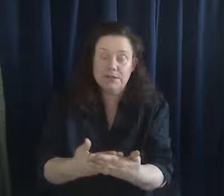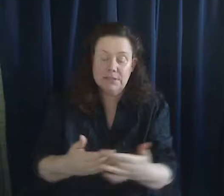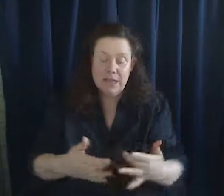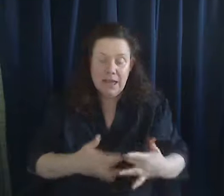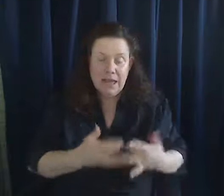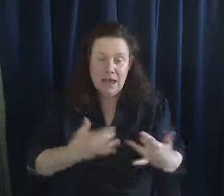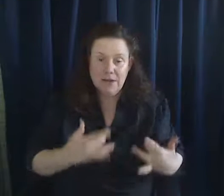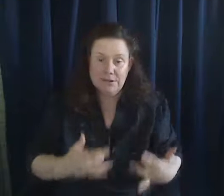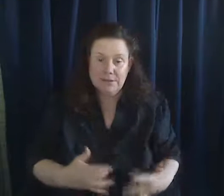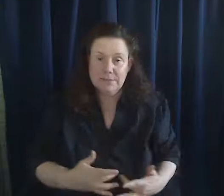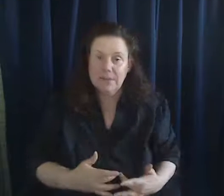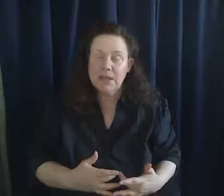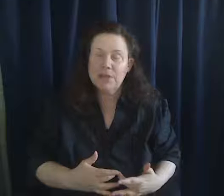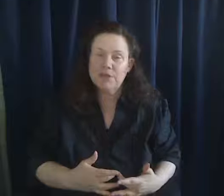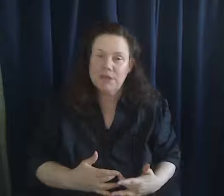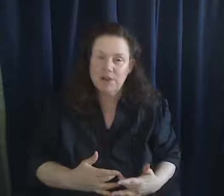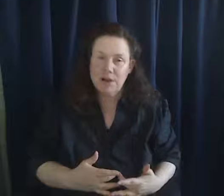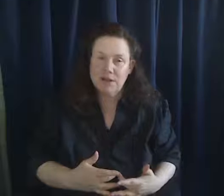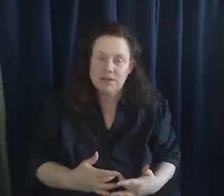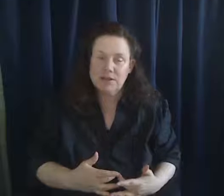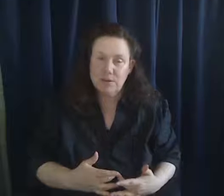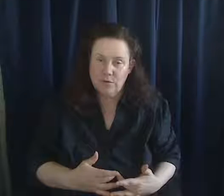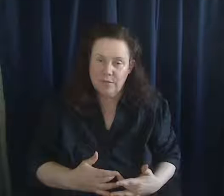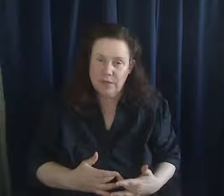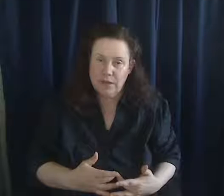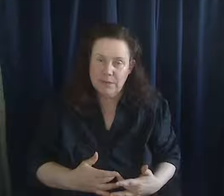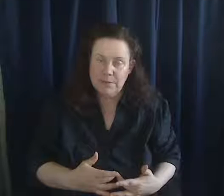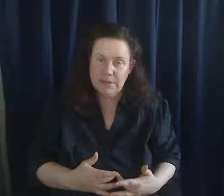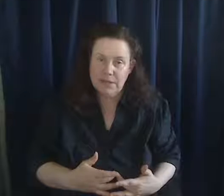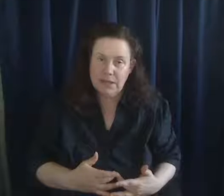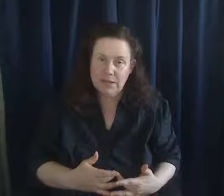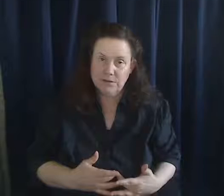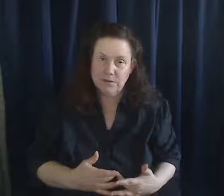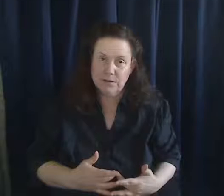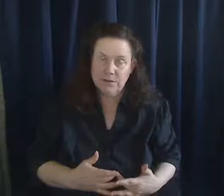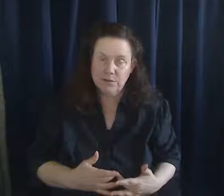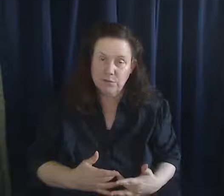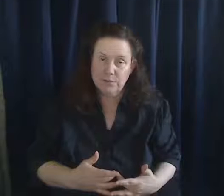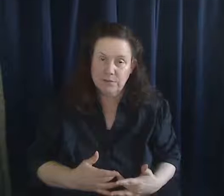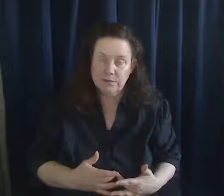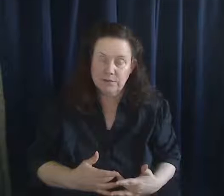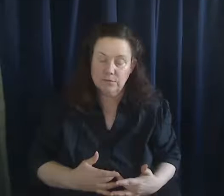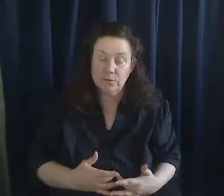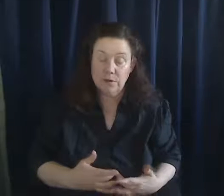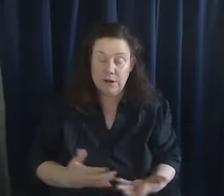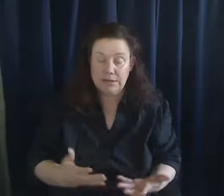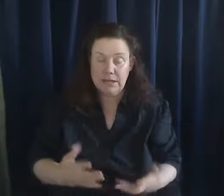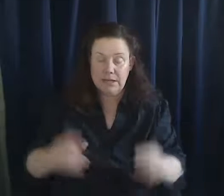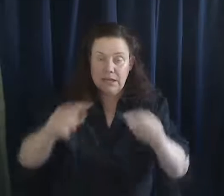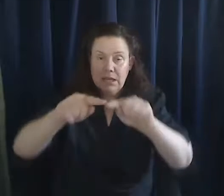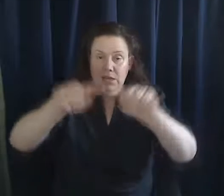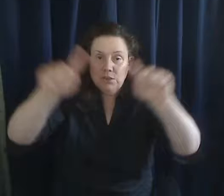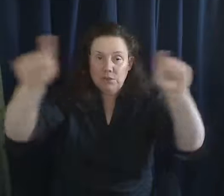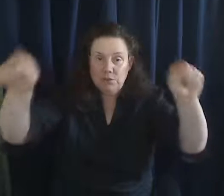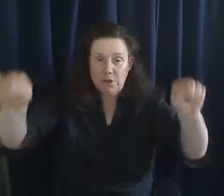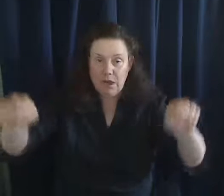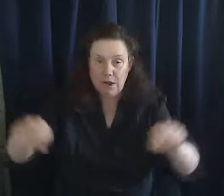hearts. Hearts, you can also, depending on your group who are signing, you could draw a heart